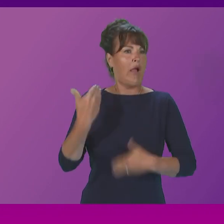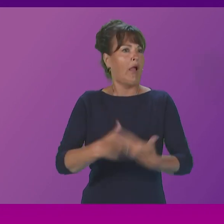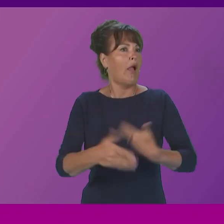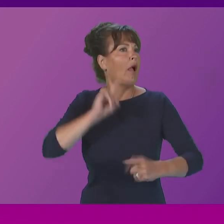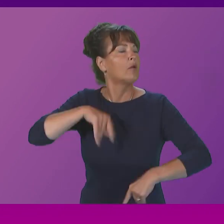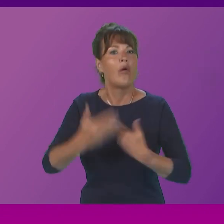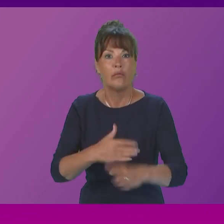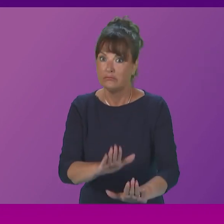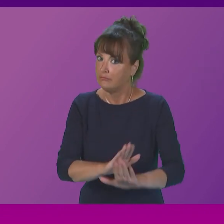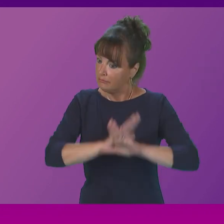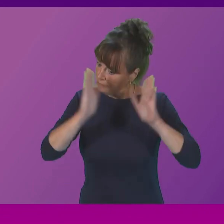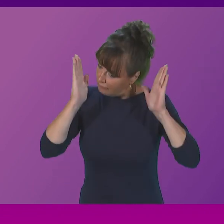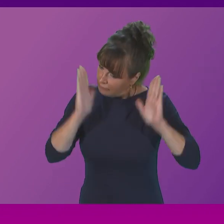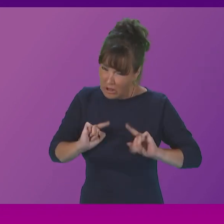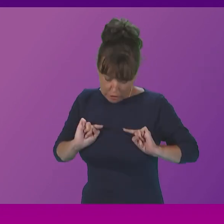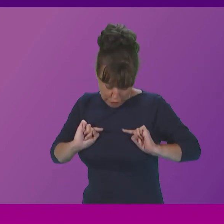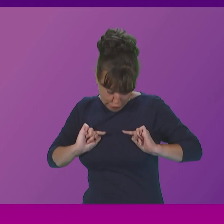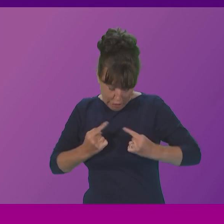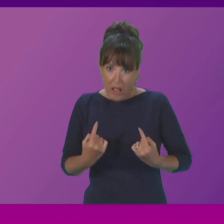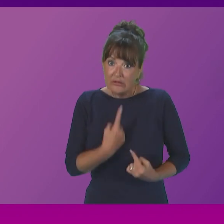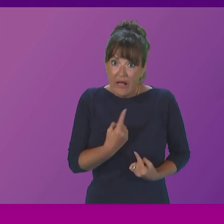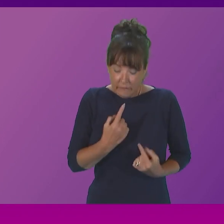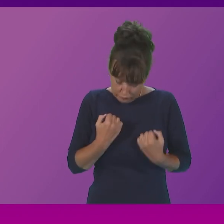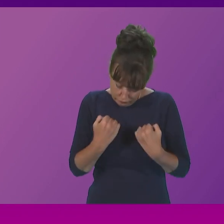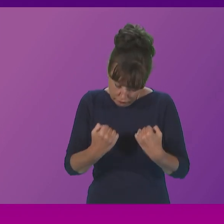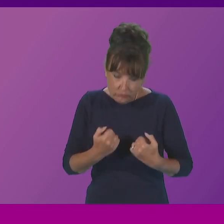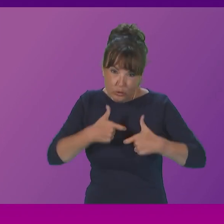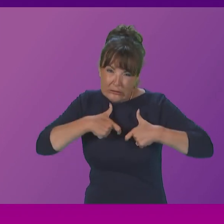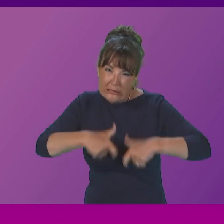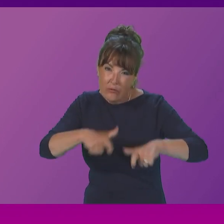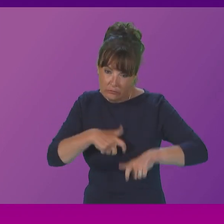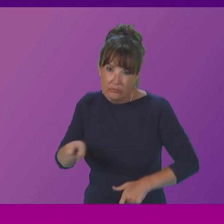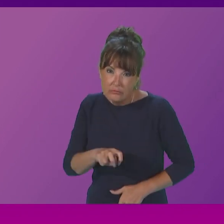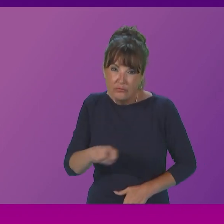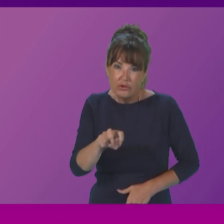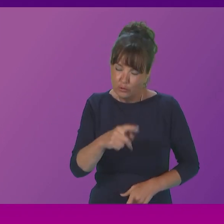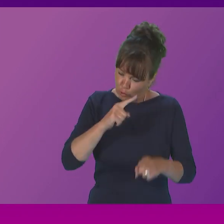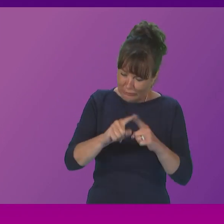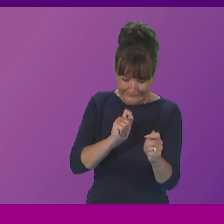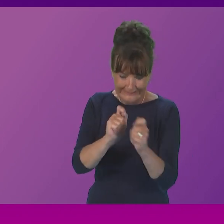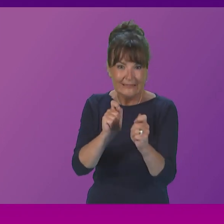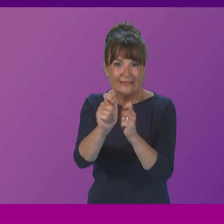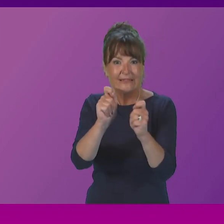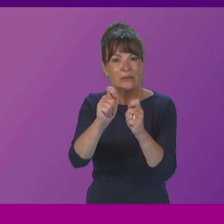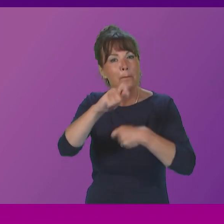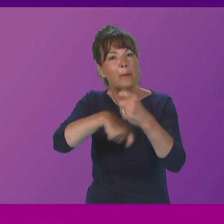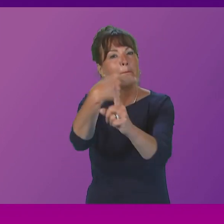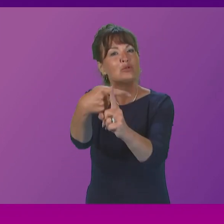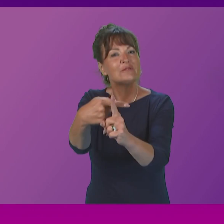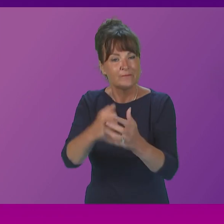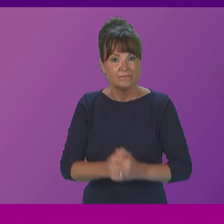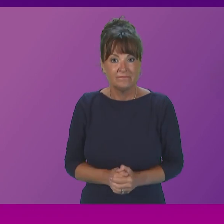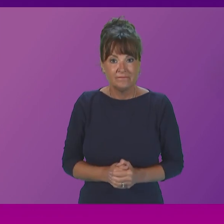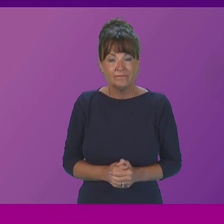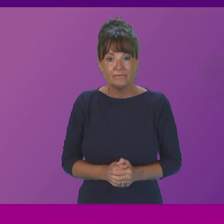We absolutely must challenge ourselves to continue on that path of positive change. And you may be aware